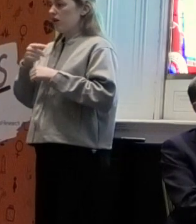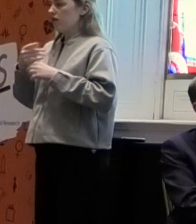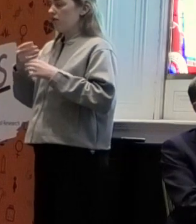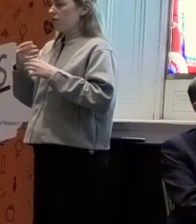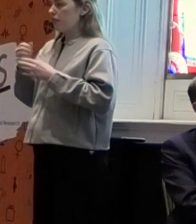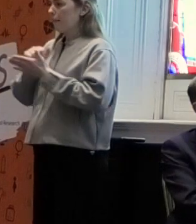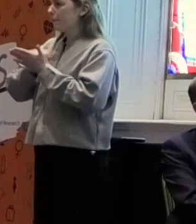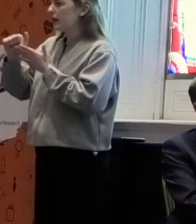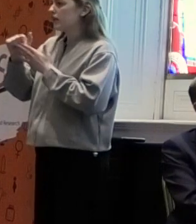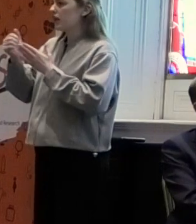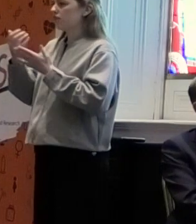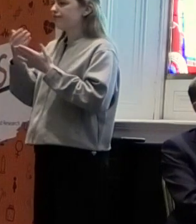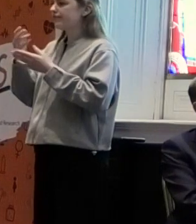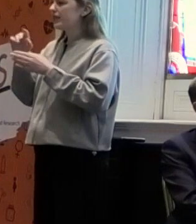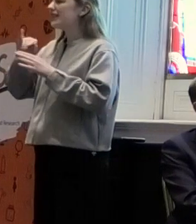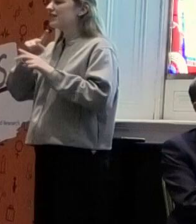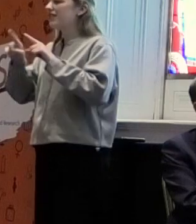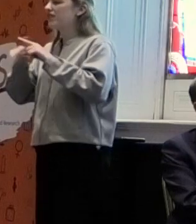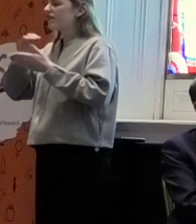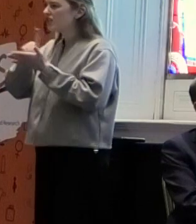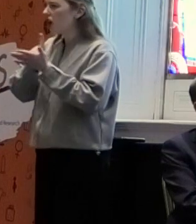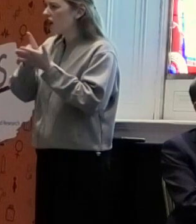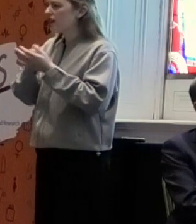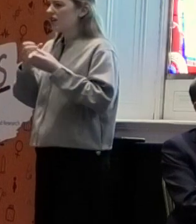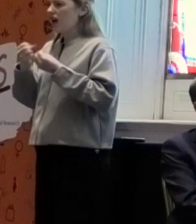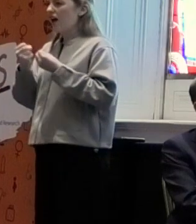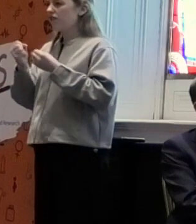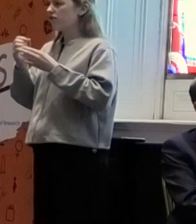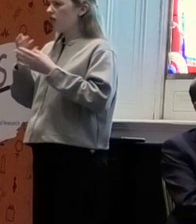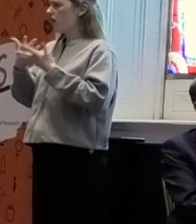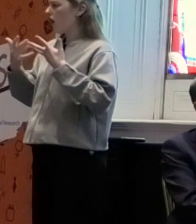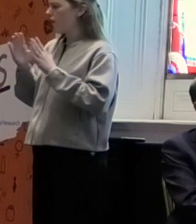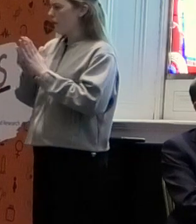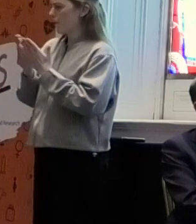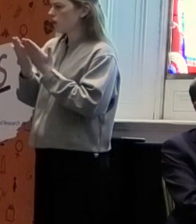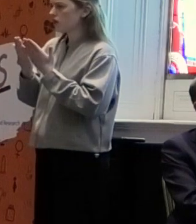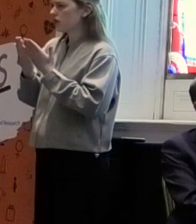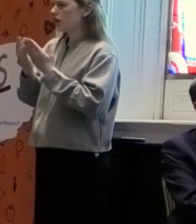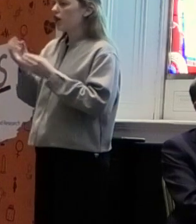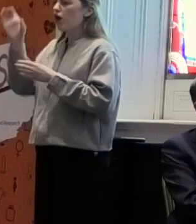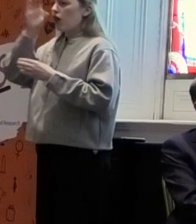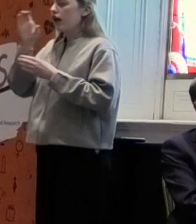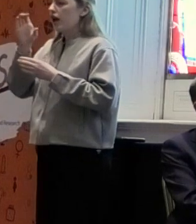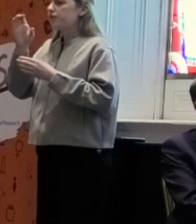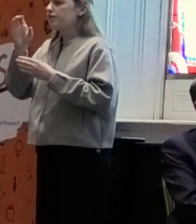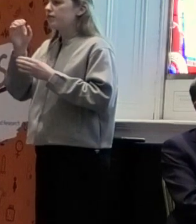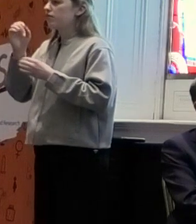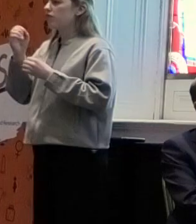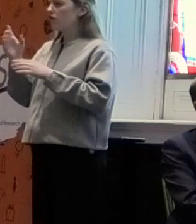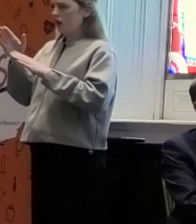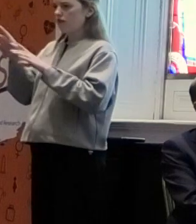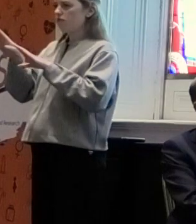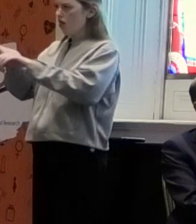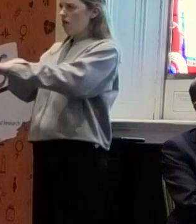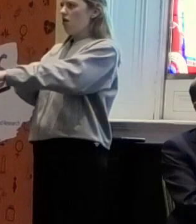have been for centuries, I guess, at this stage, and they are used a lot. Actually, we have a lot of people come in to look at those, and they're looking at that kind of long history